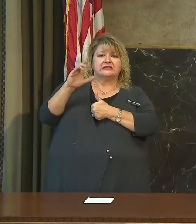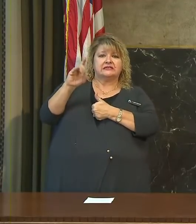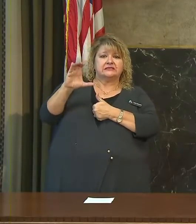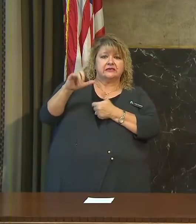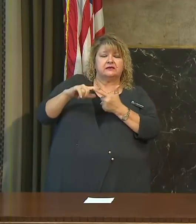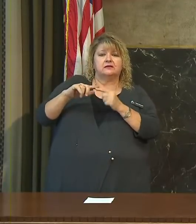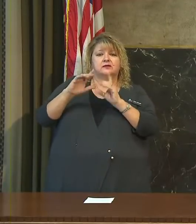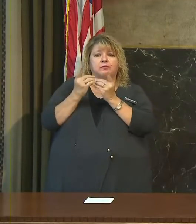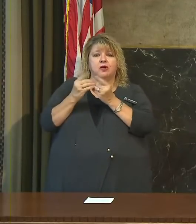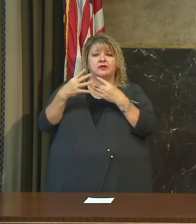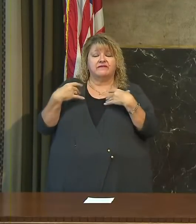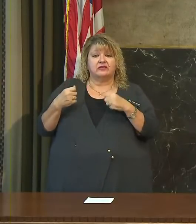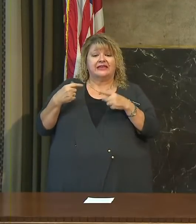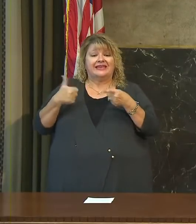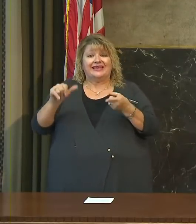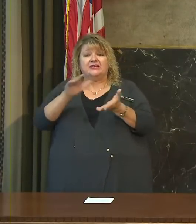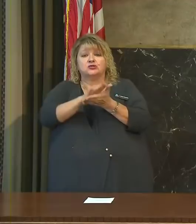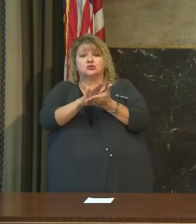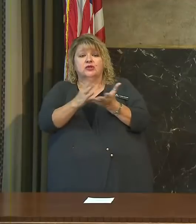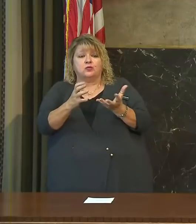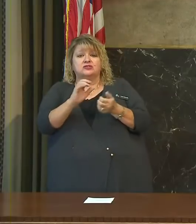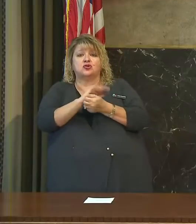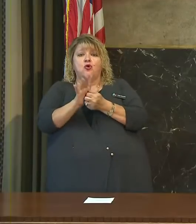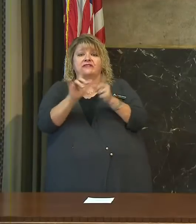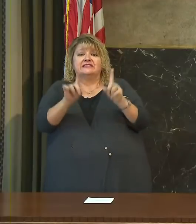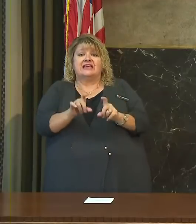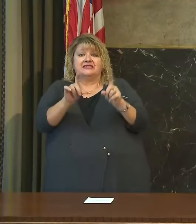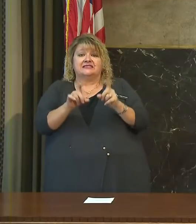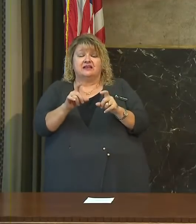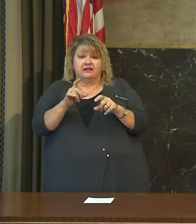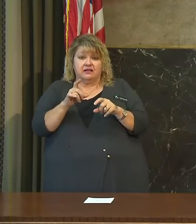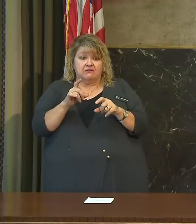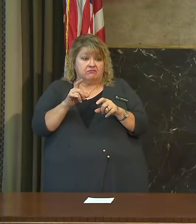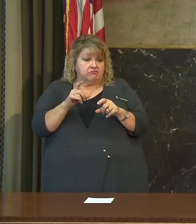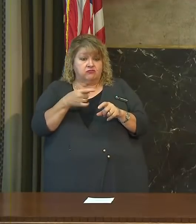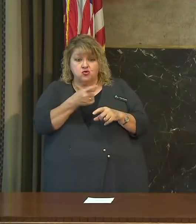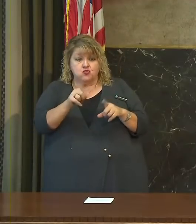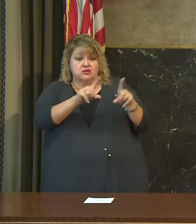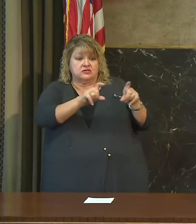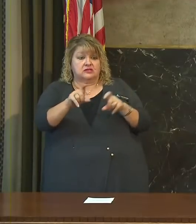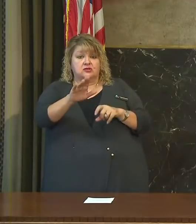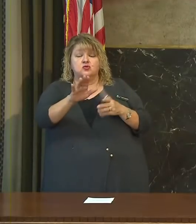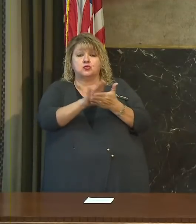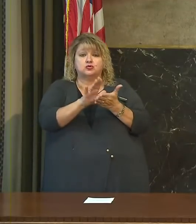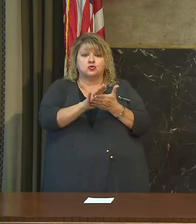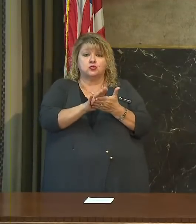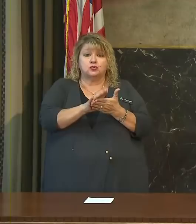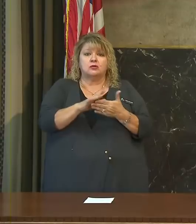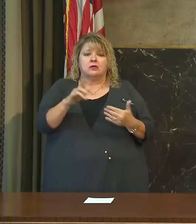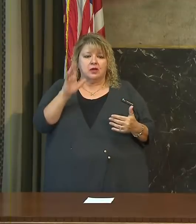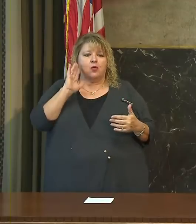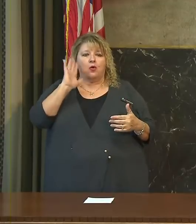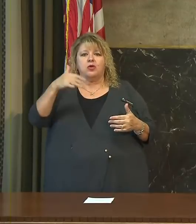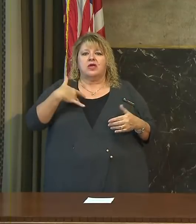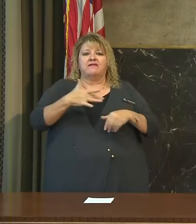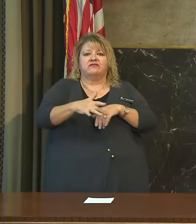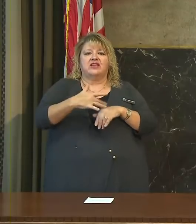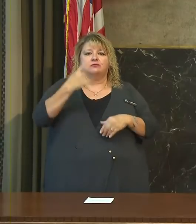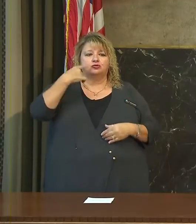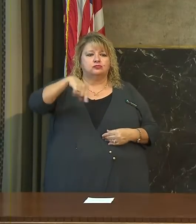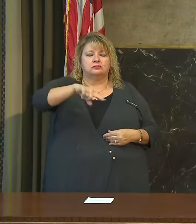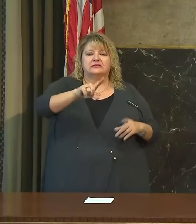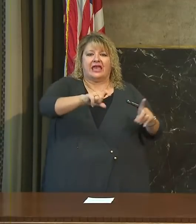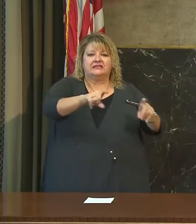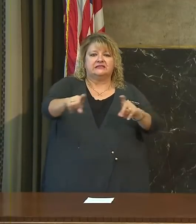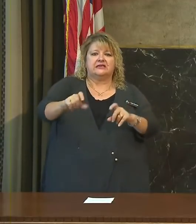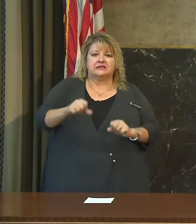and any school that wishes to make COVID testing available to their students and staff will have those resources made available to them.